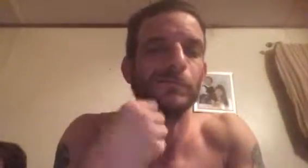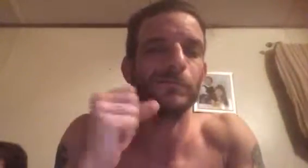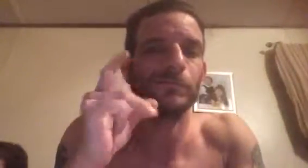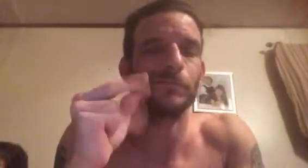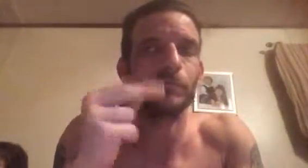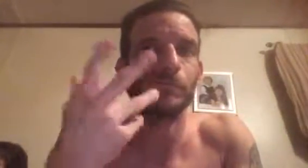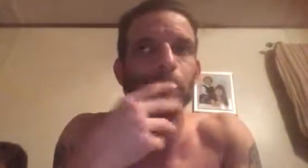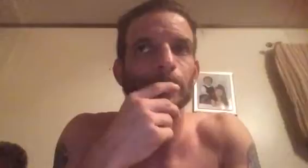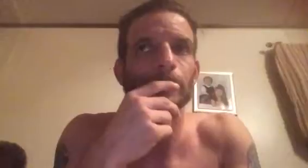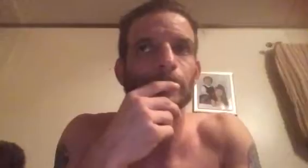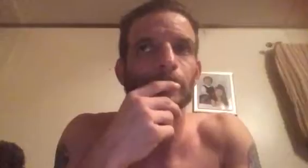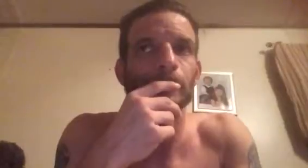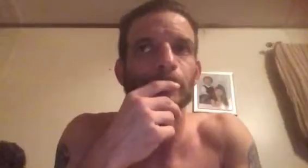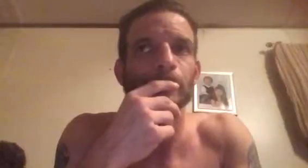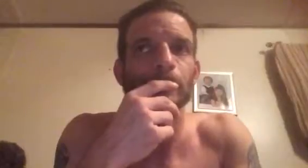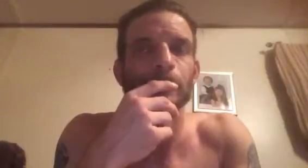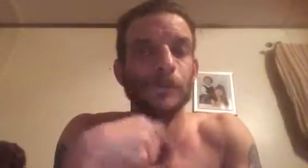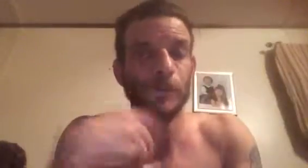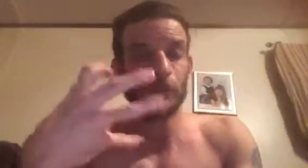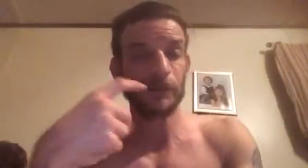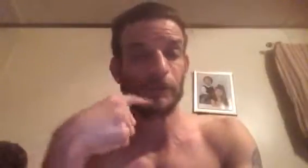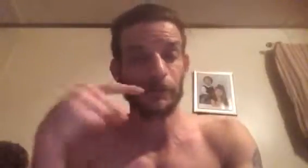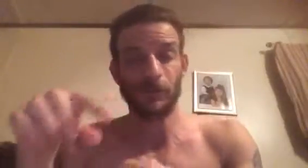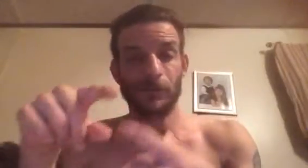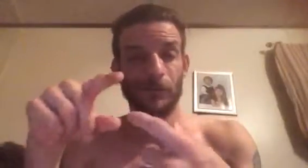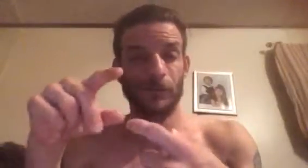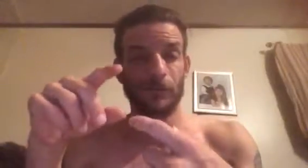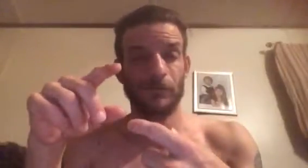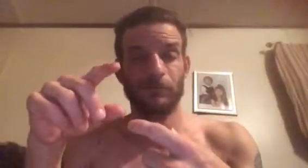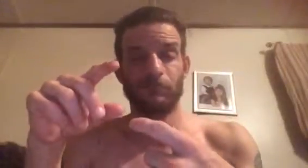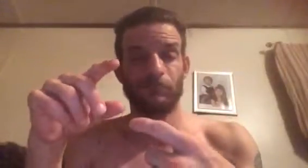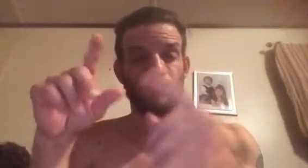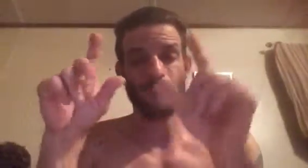And as promised, here comes Megan Meyer, set to take on Rich McPhillips. That's the Greek